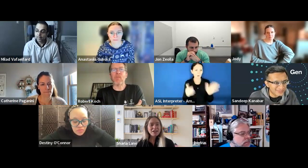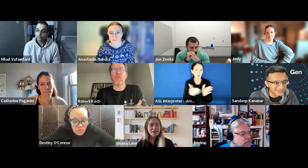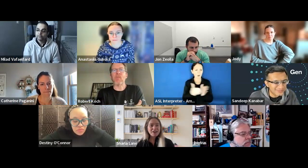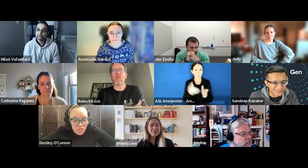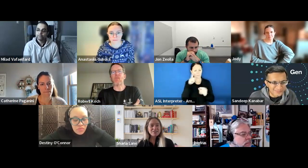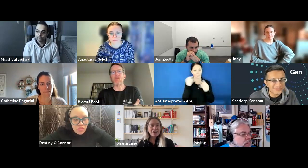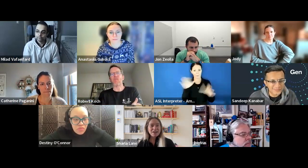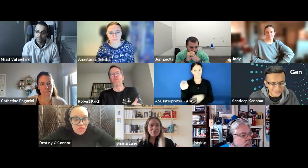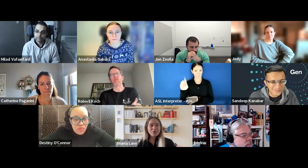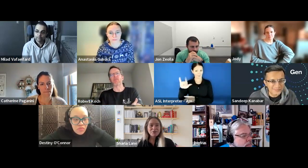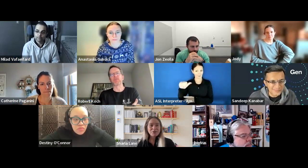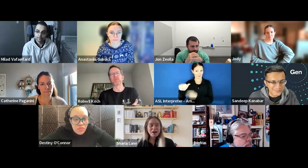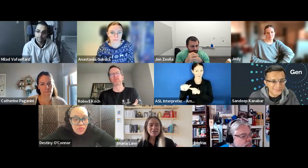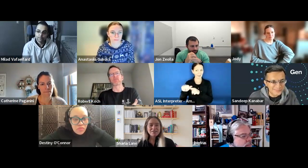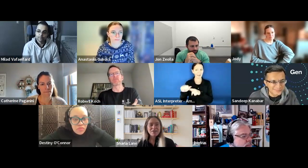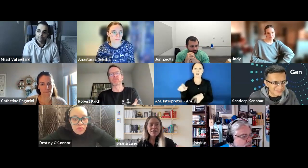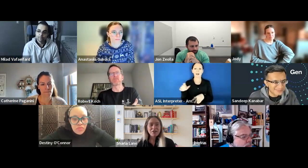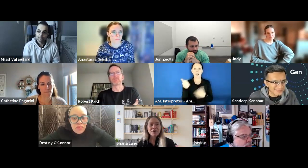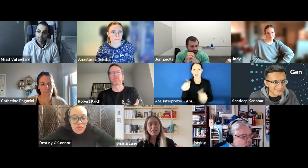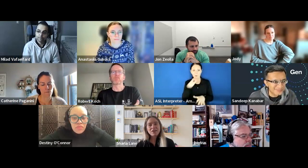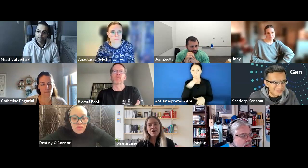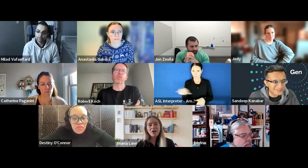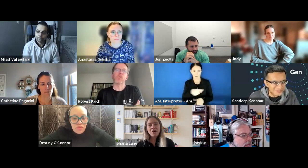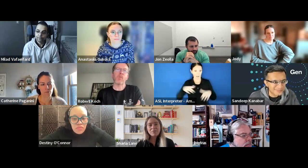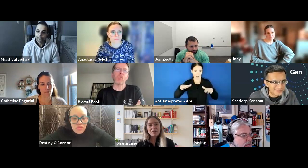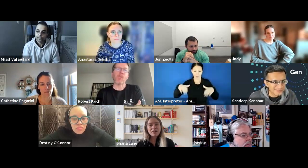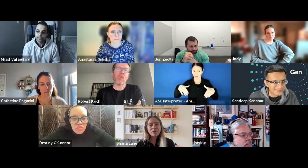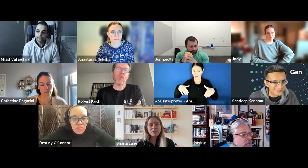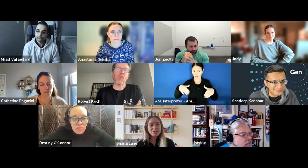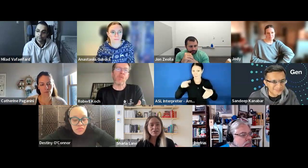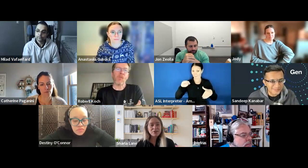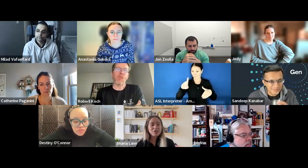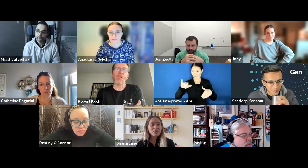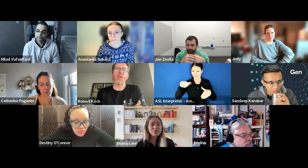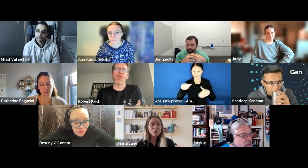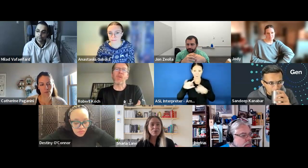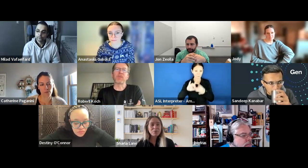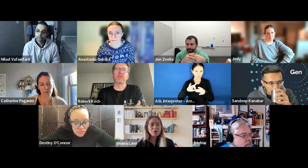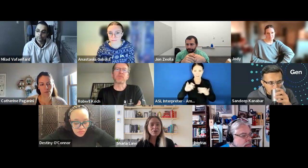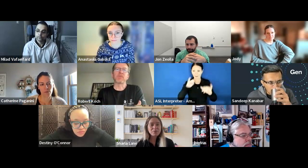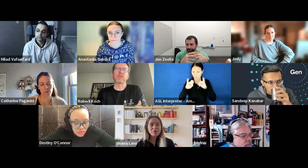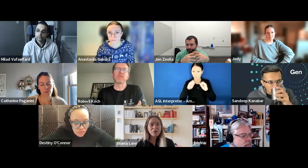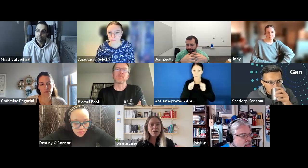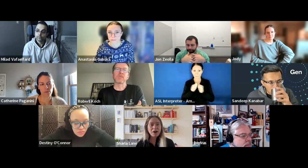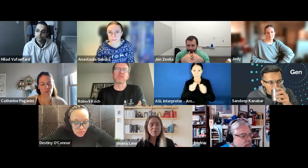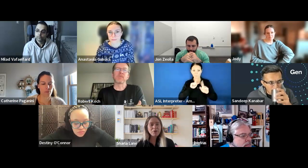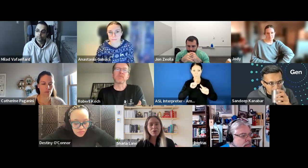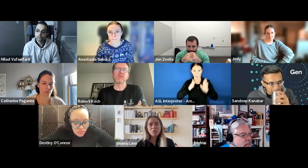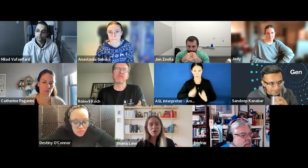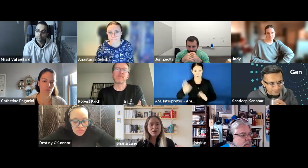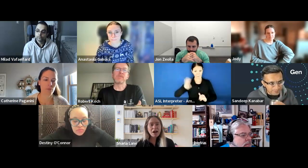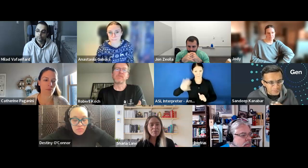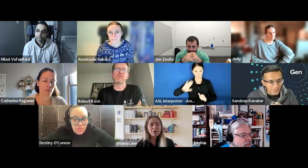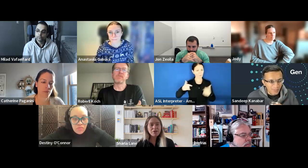media. And anyone who has not done media relations or interviews with reporters before,